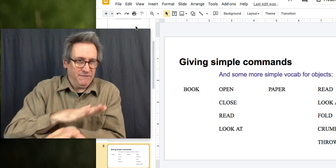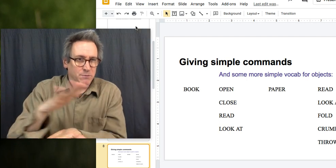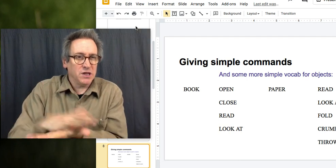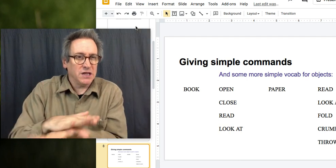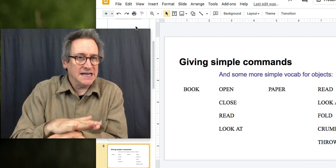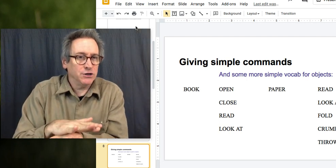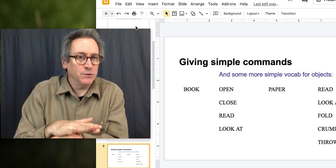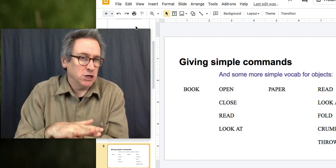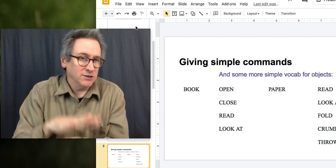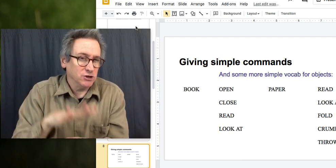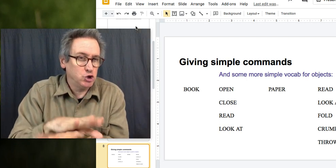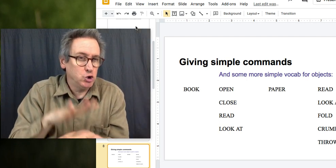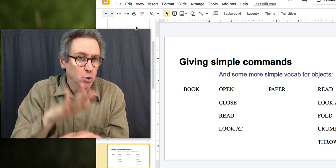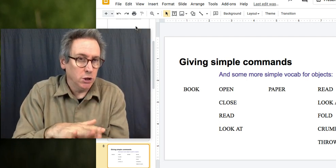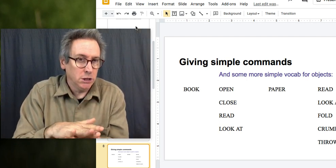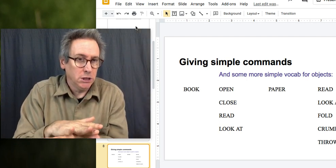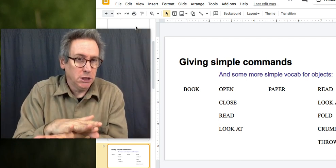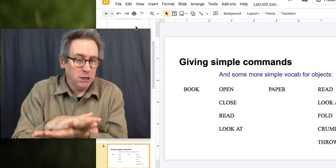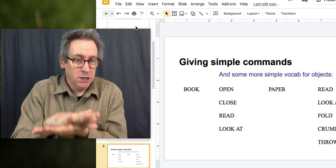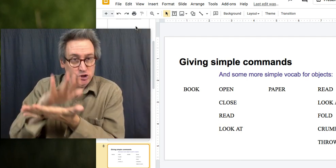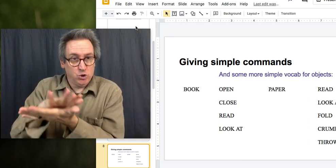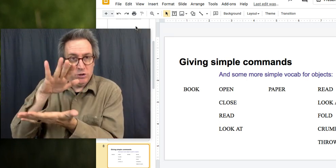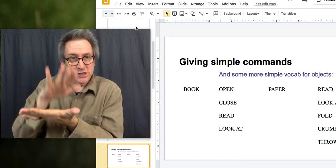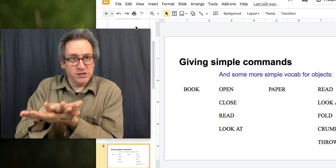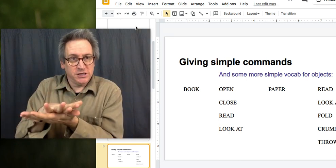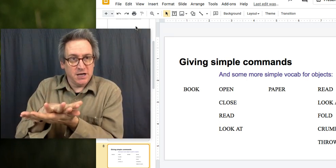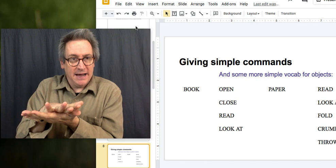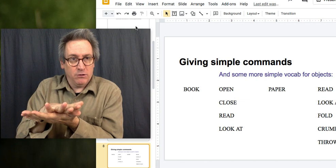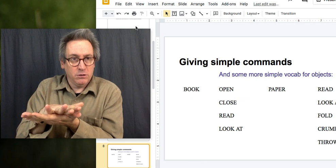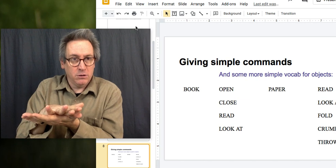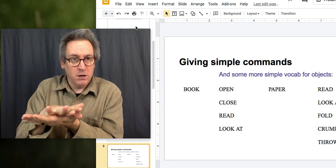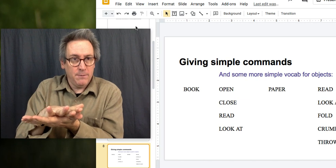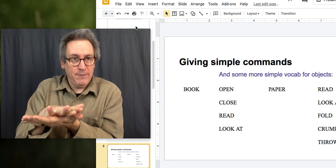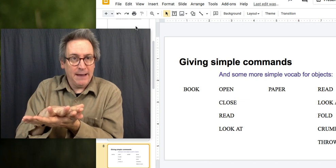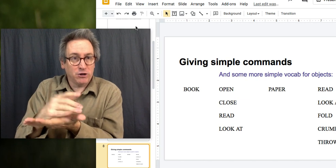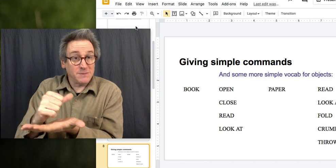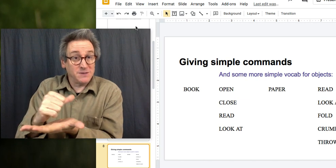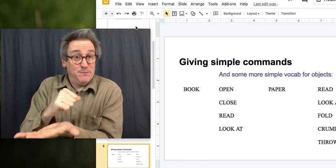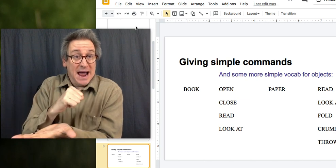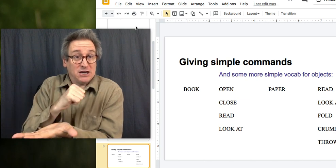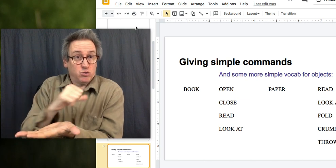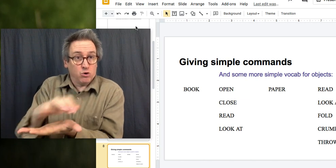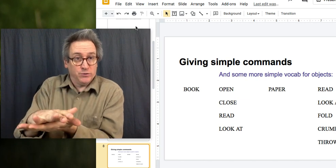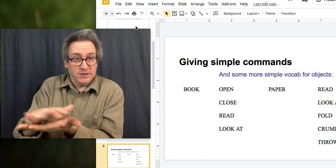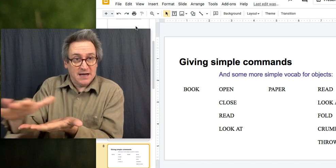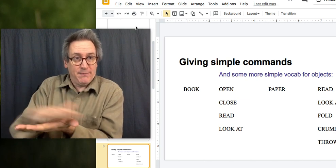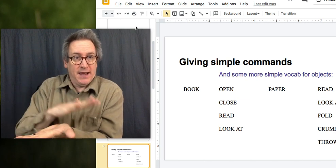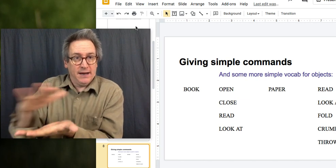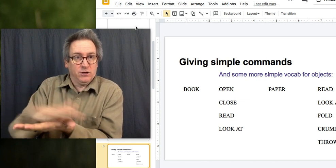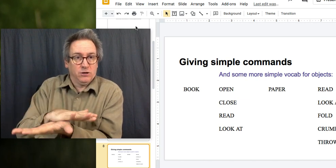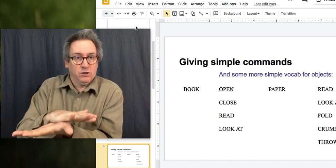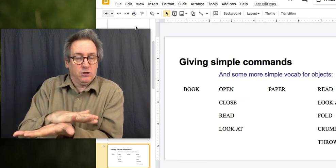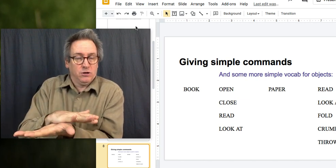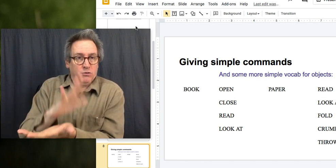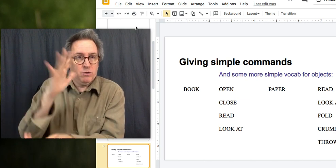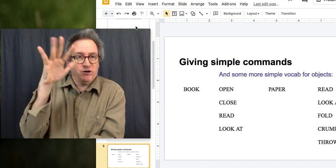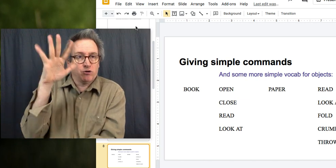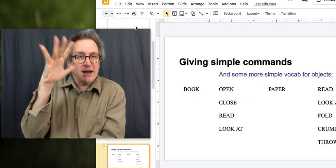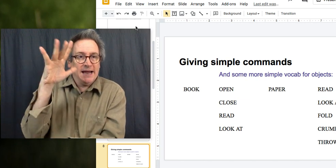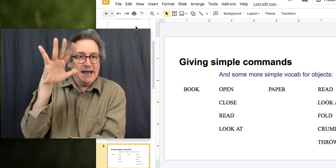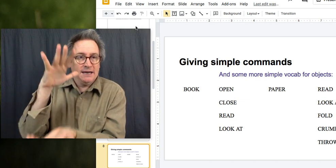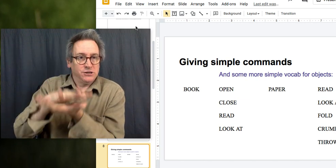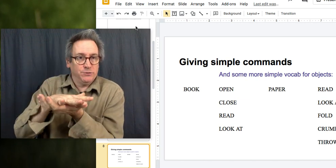If you remember the last unit, we talked about school. School is just up and down. Paper comes back towards you, the top hand. Whatever